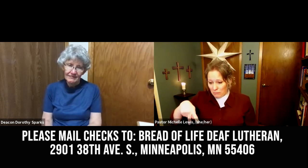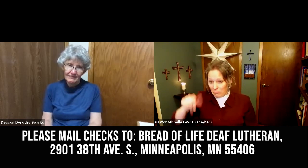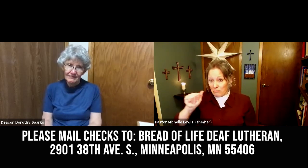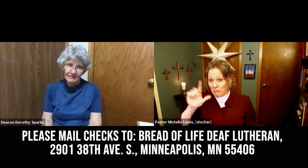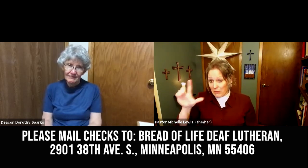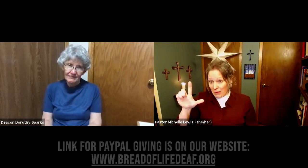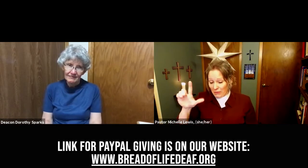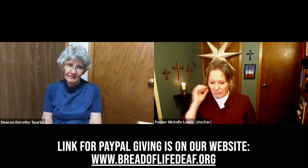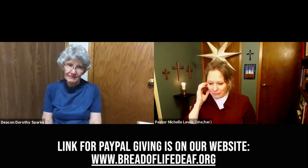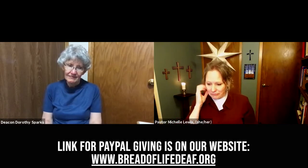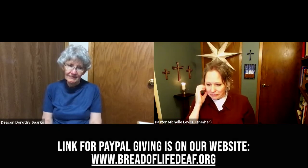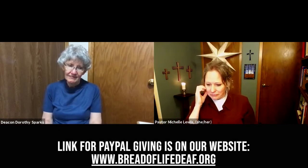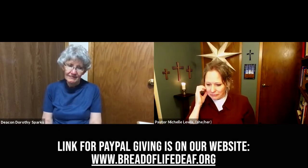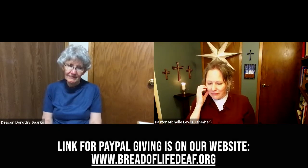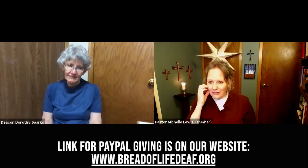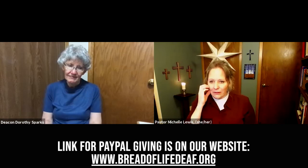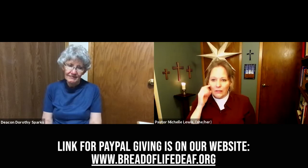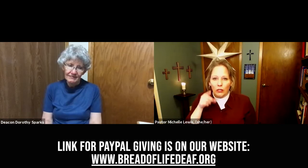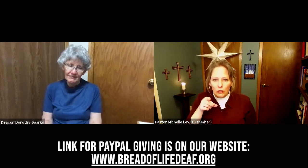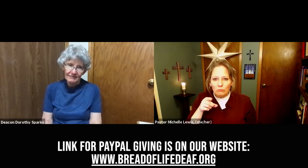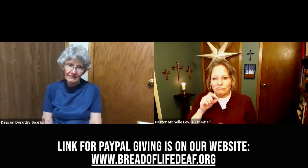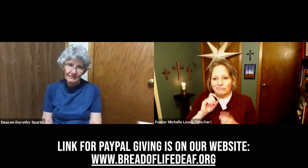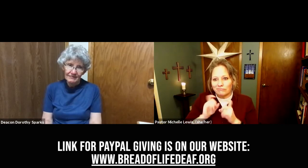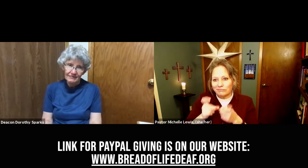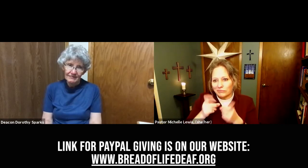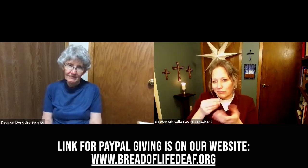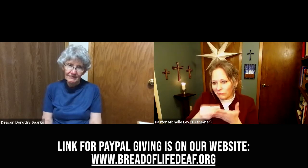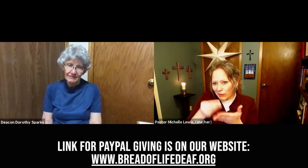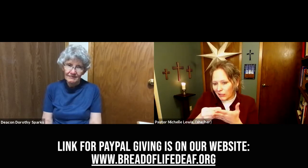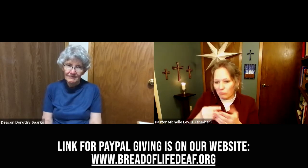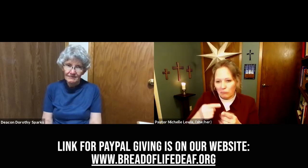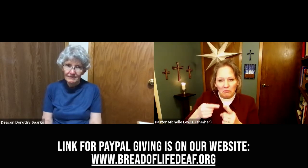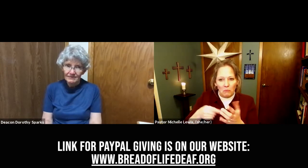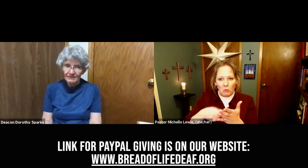to Bold or use PayPal, which you'll find on the website.